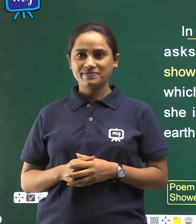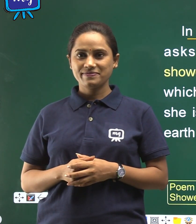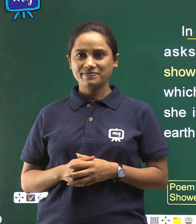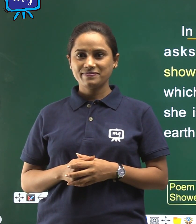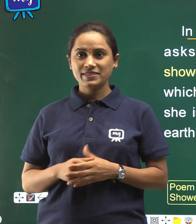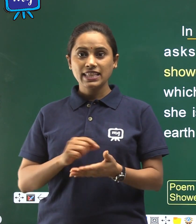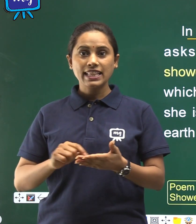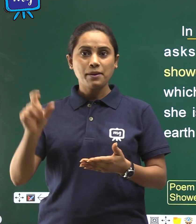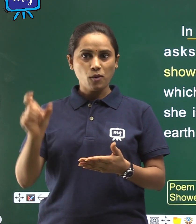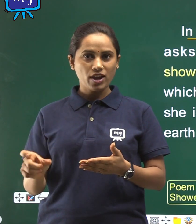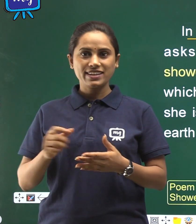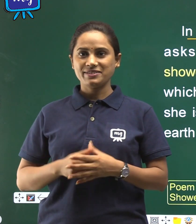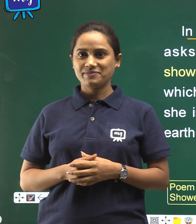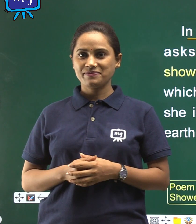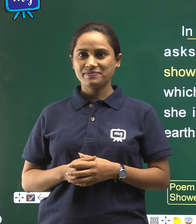the poet